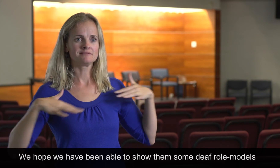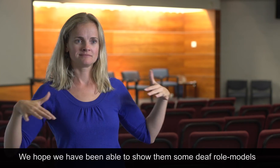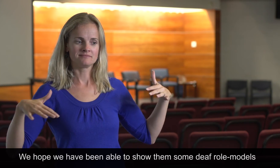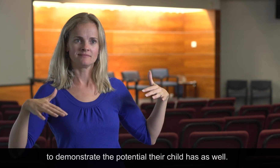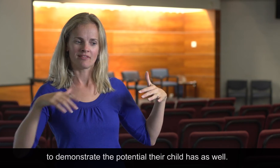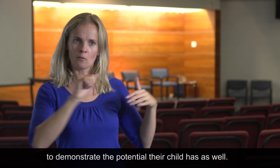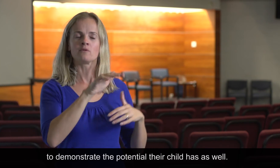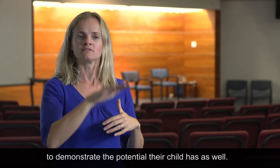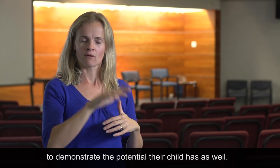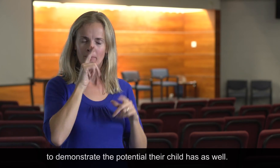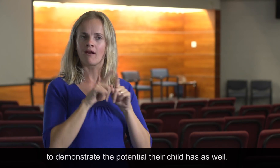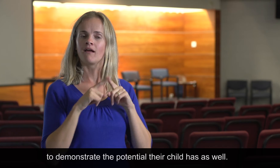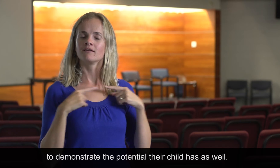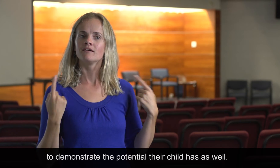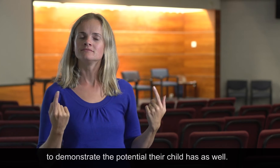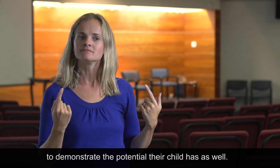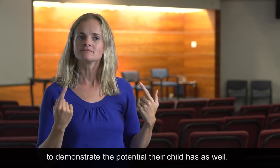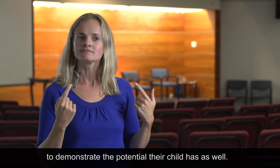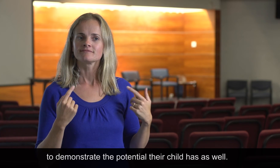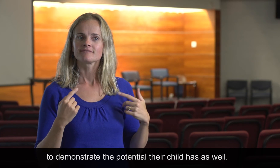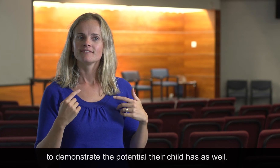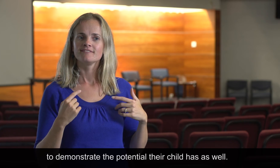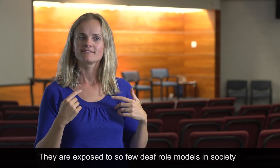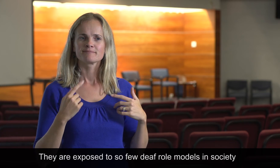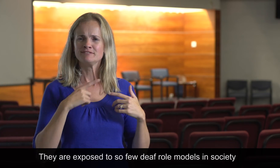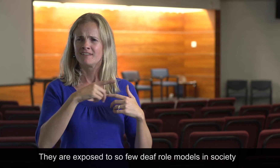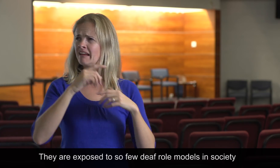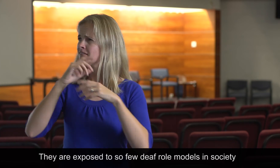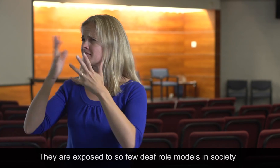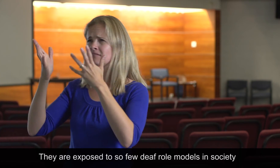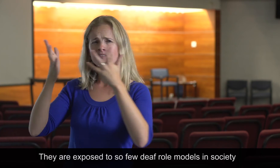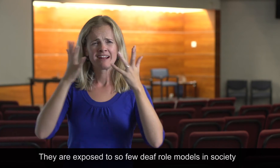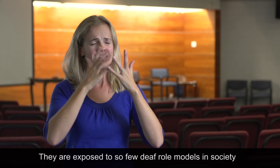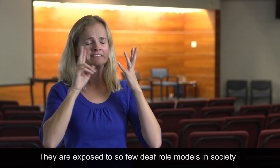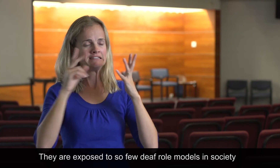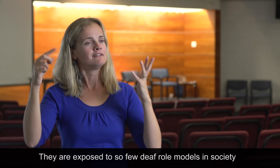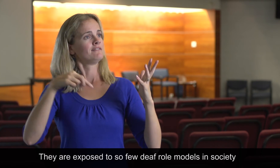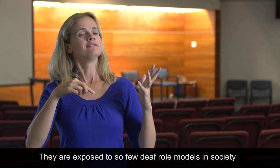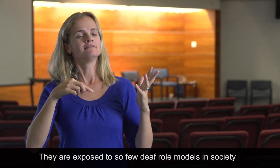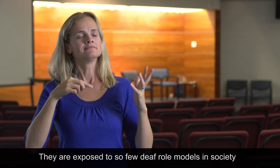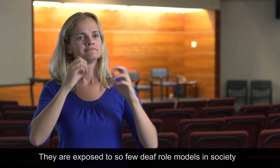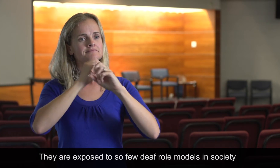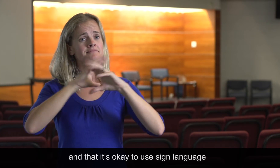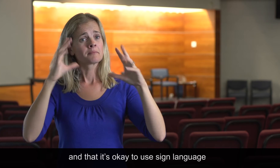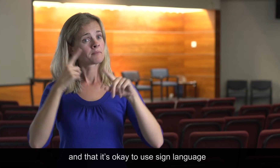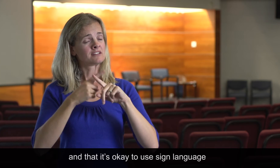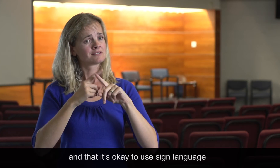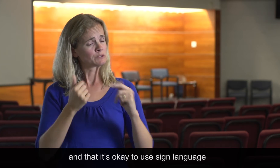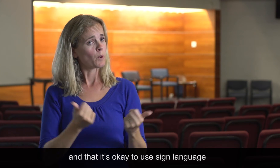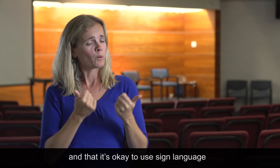models to demonstrate the potential their child has as well. They are exposed to so few deaf role models in society, and that it's okay